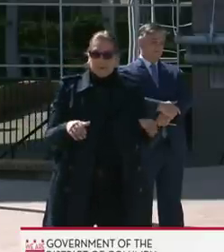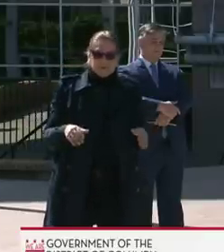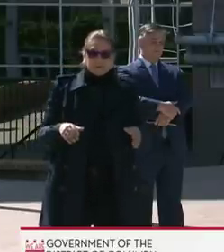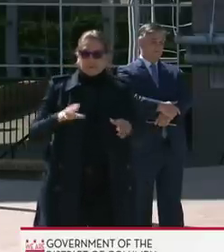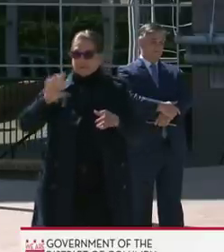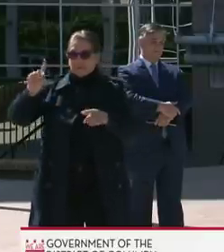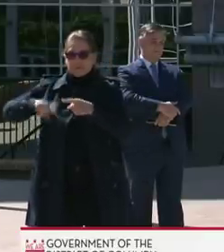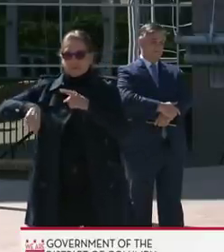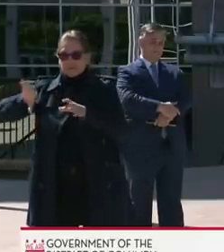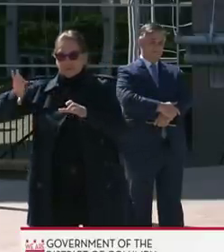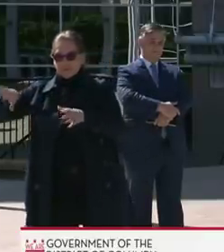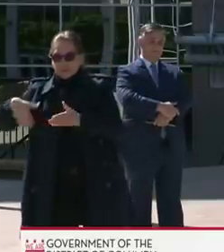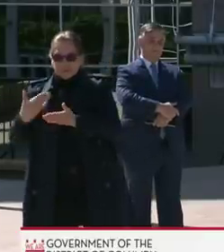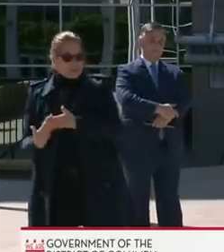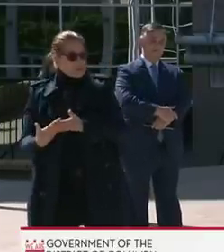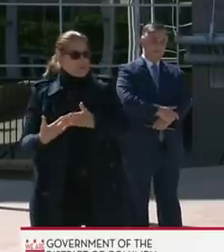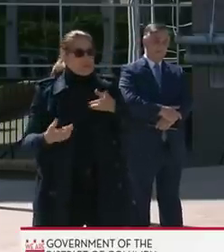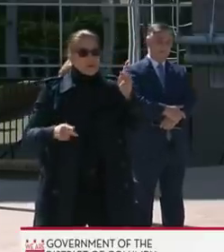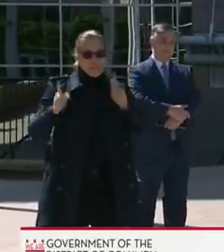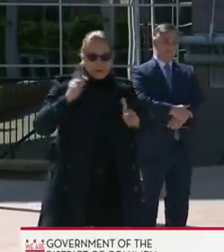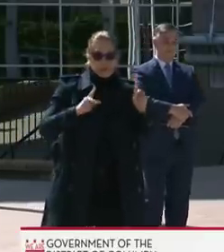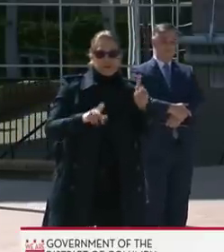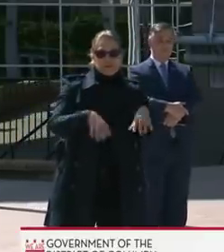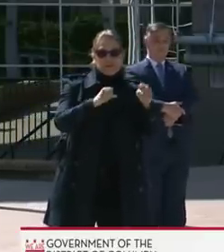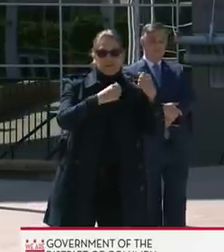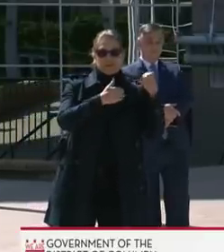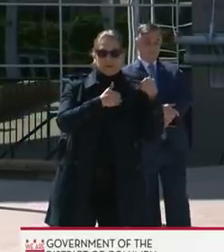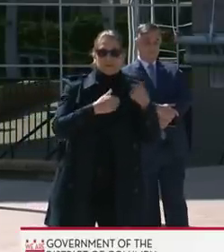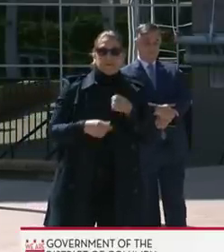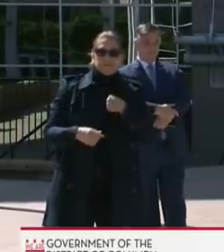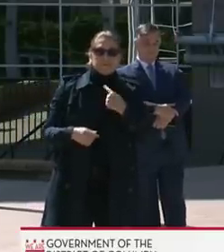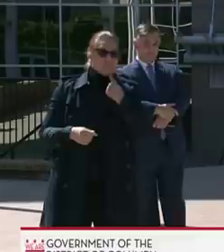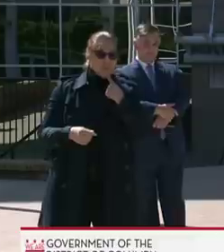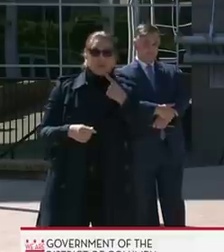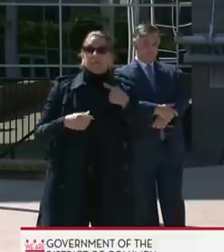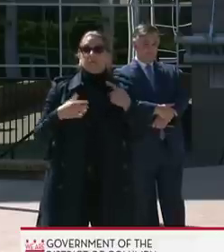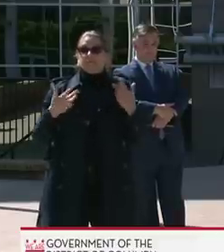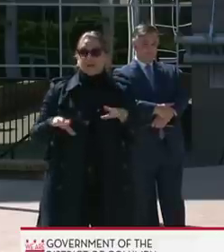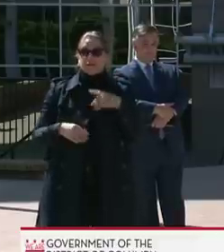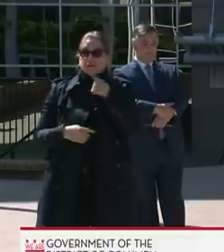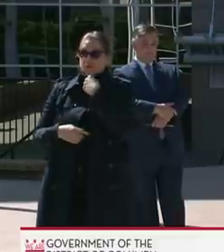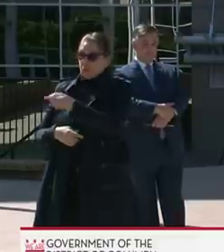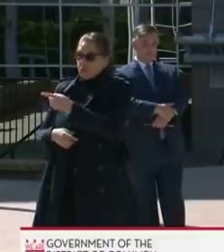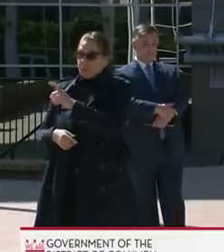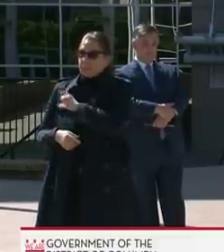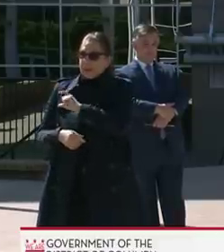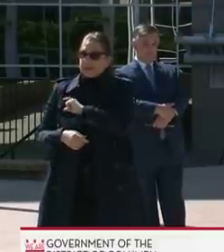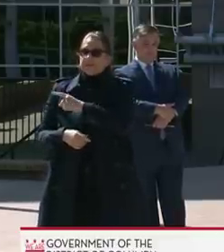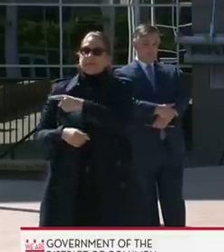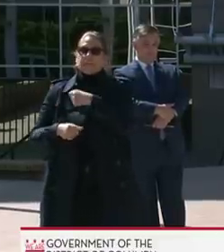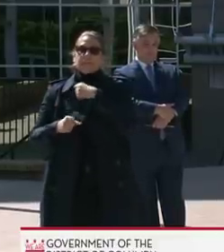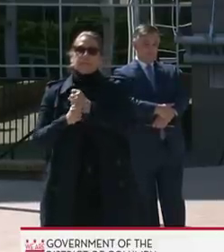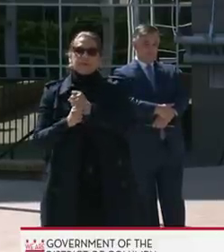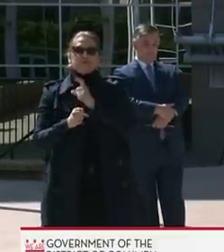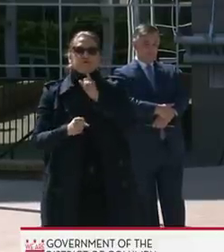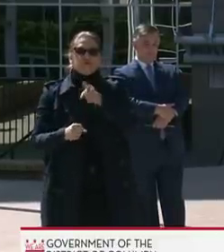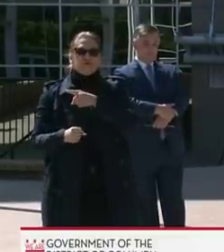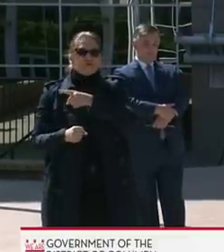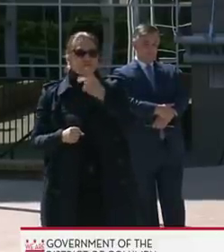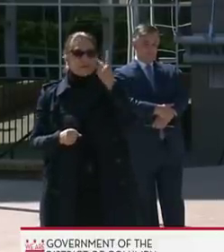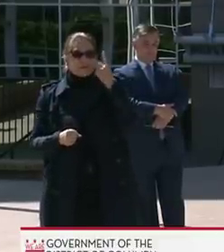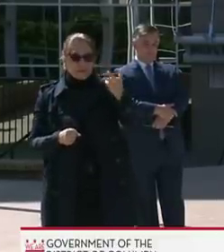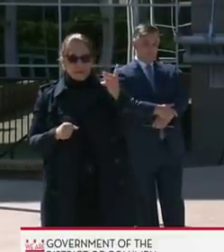What I have instructed the police to do is make sure that they have a message that when they see social gatherings, this is after